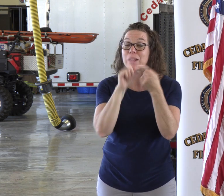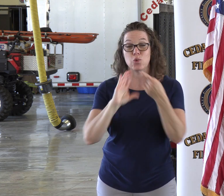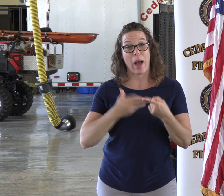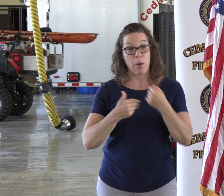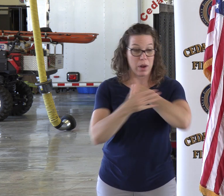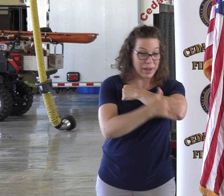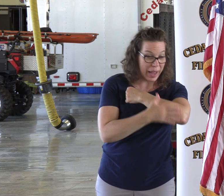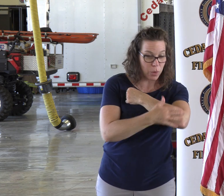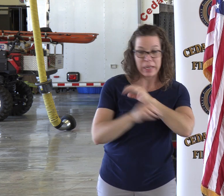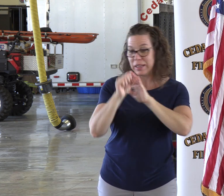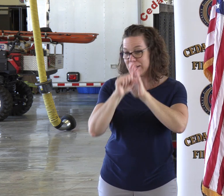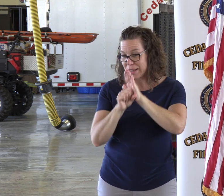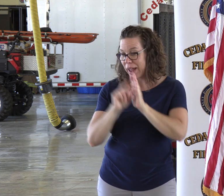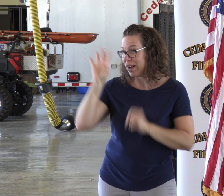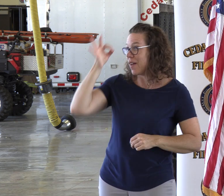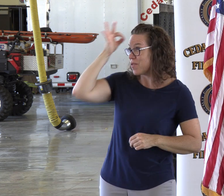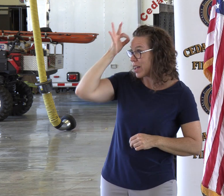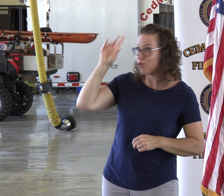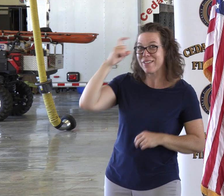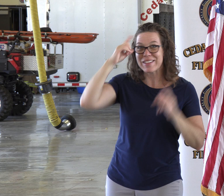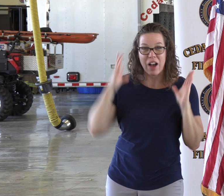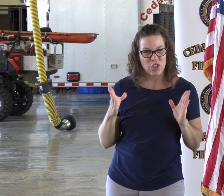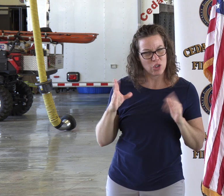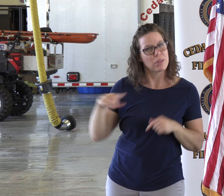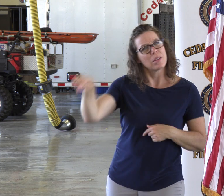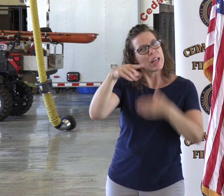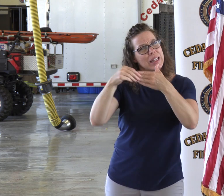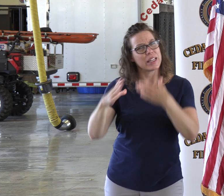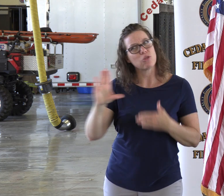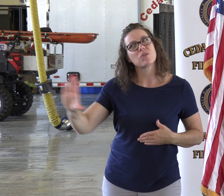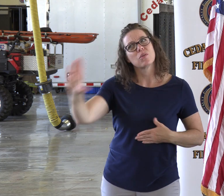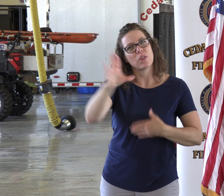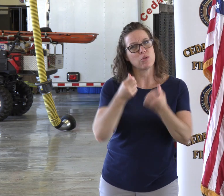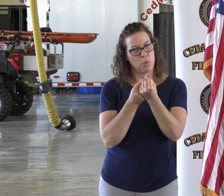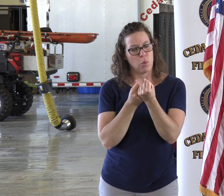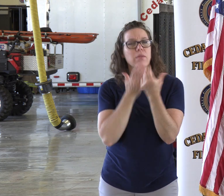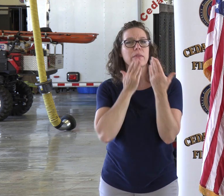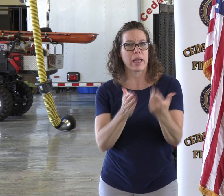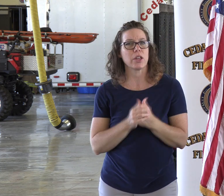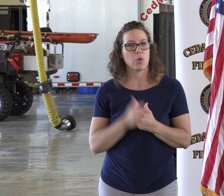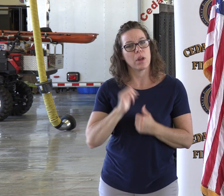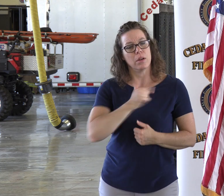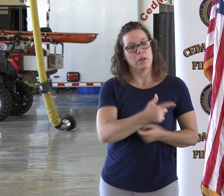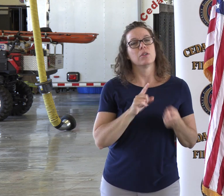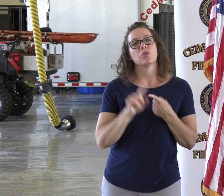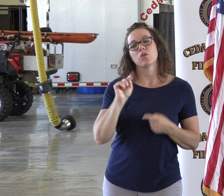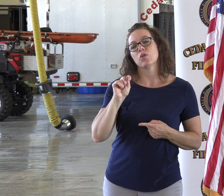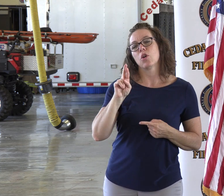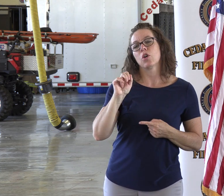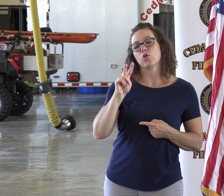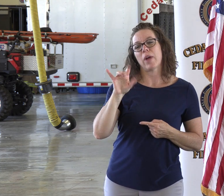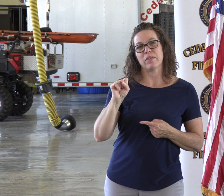county, state, federal, the governor, leaders for their support as well. And now I'll turn it over to Travis